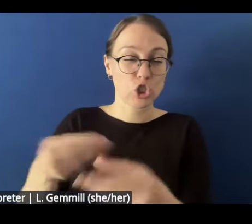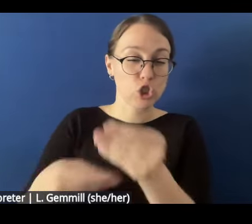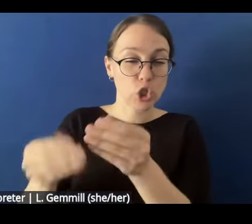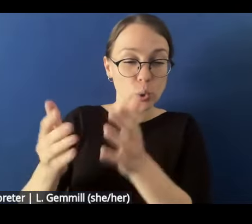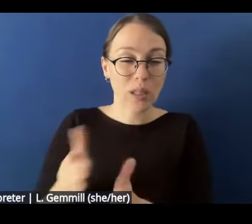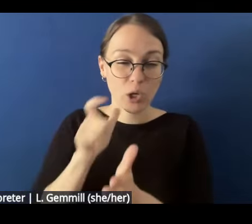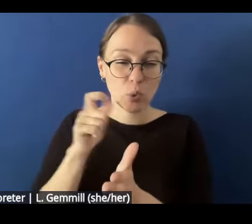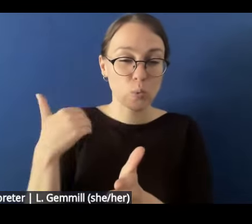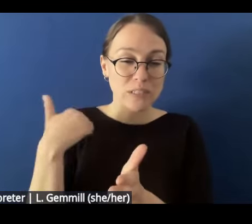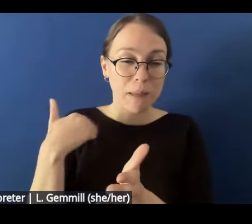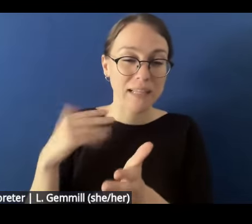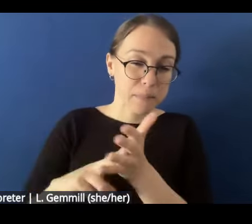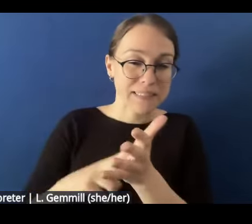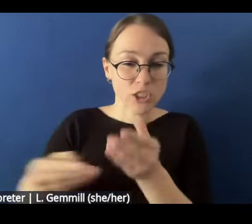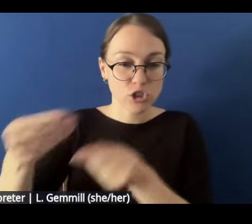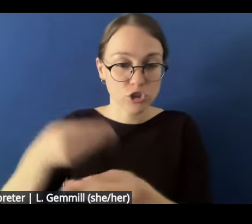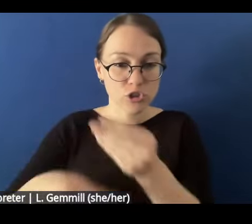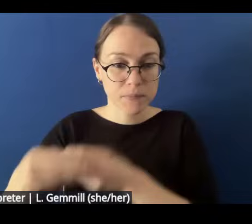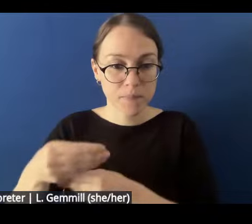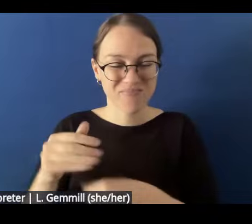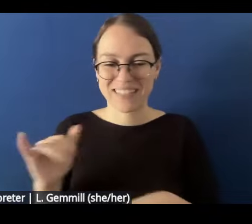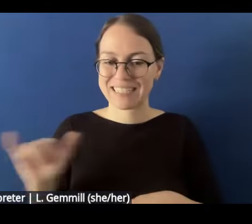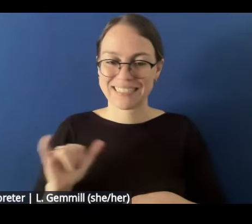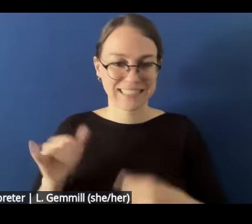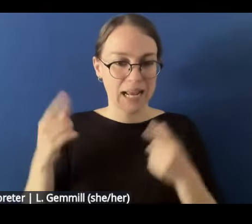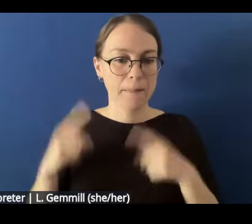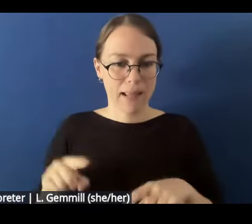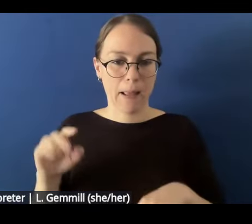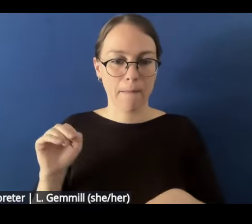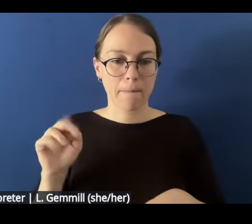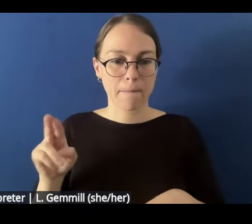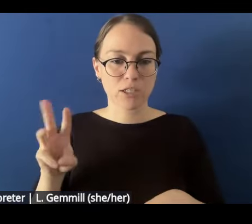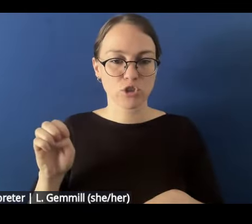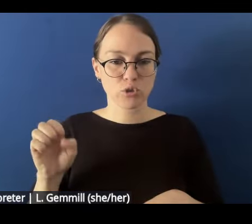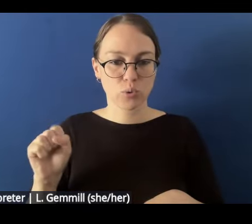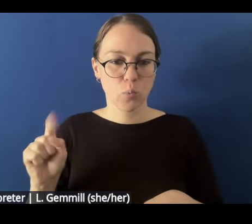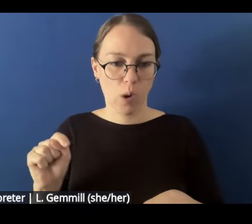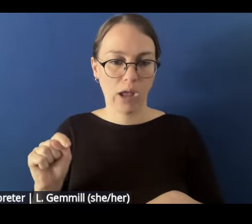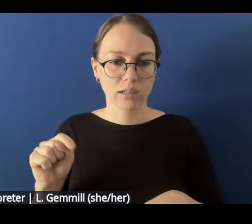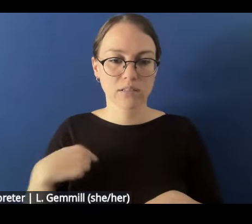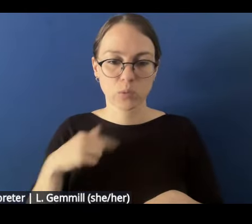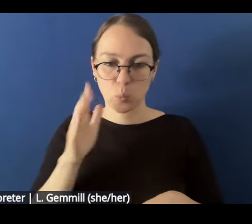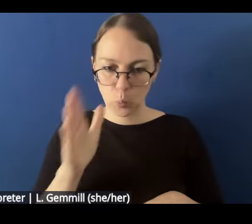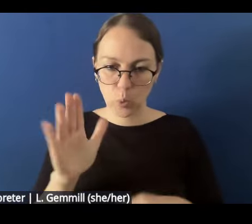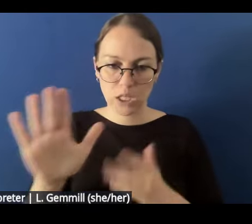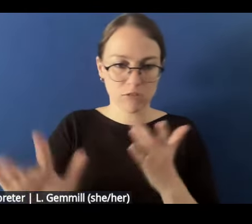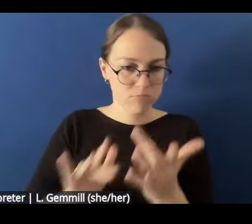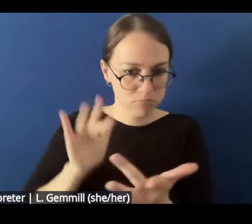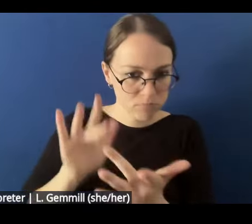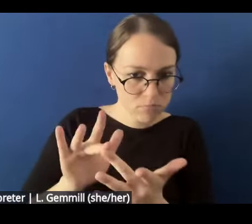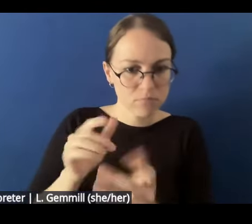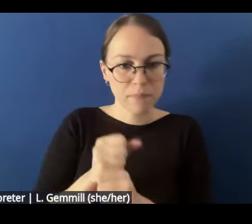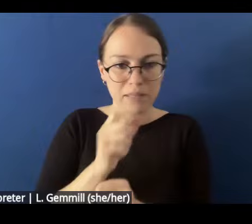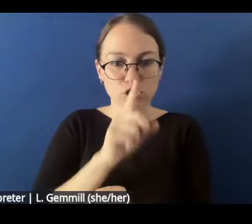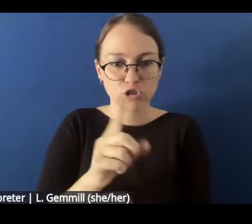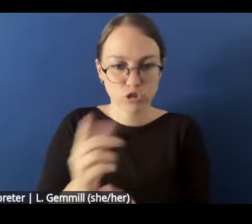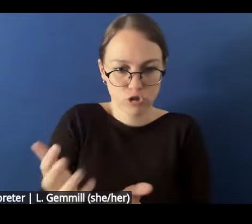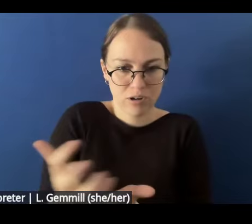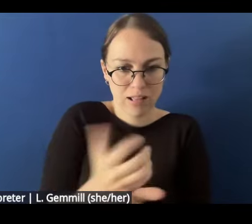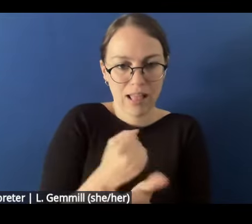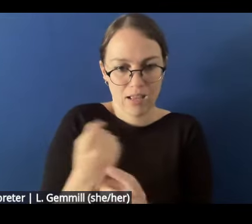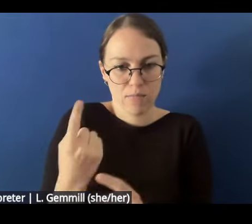and say, these are the people, please respond. But we will take some sort of step to get the information that we need in